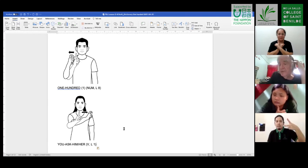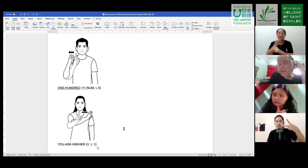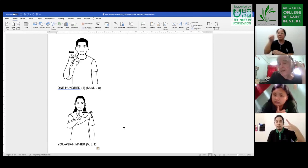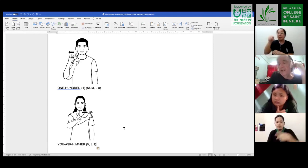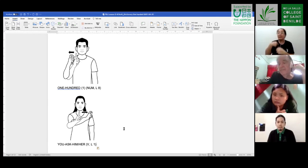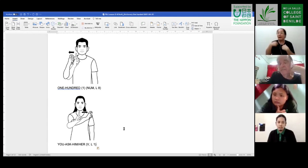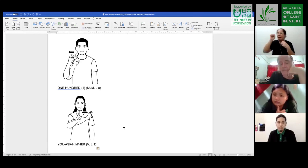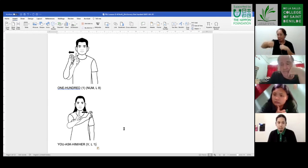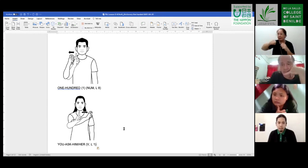me.